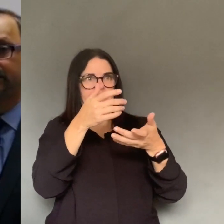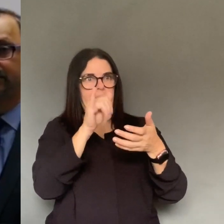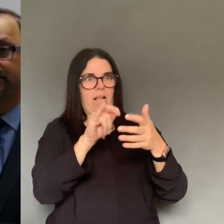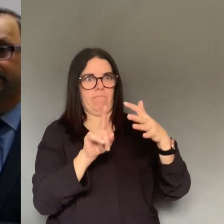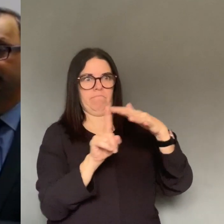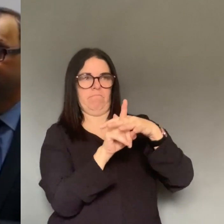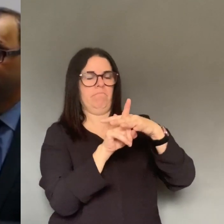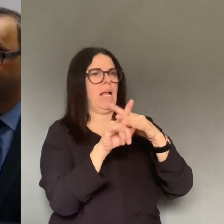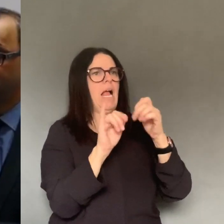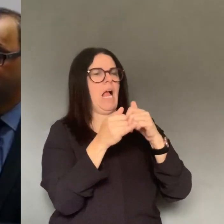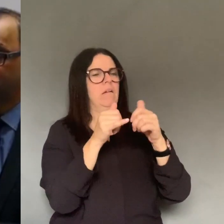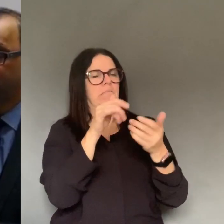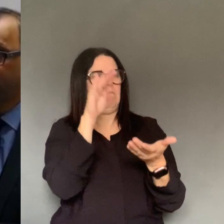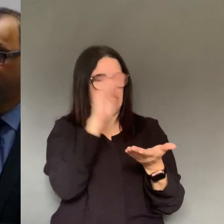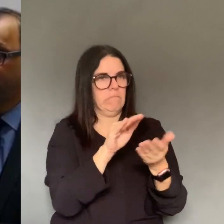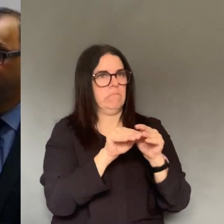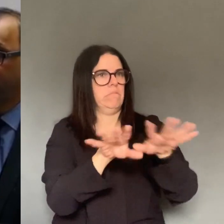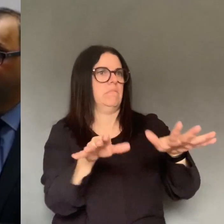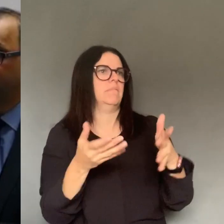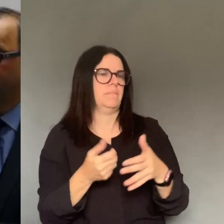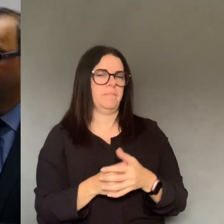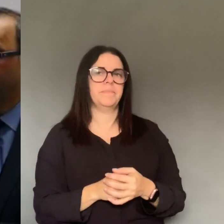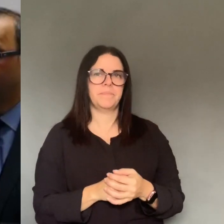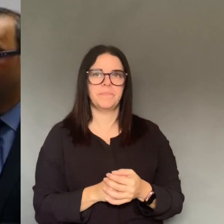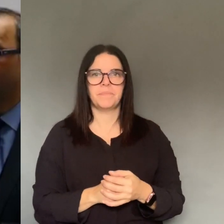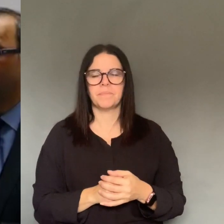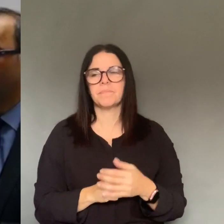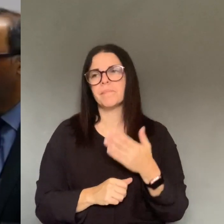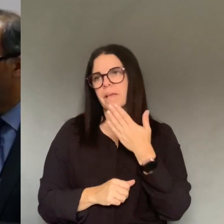Thank you. Any questions from CBC?